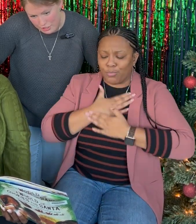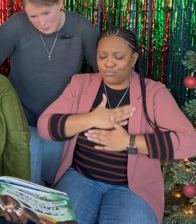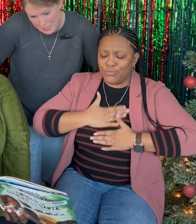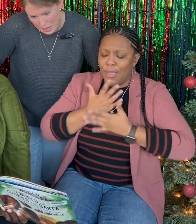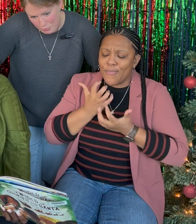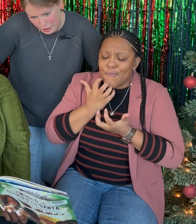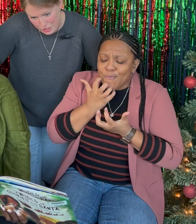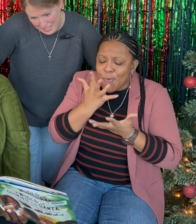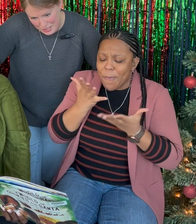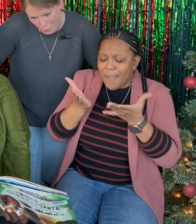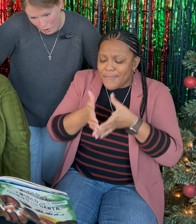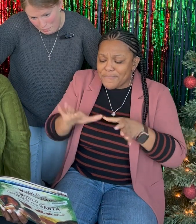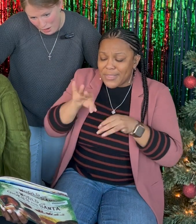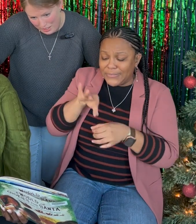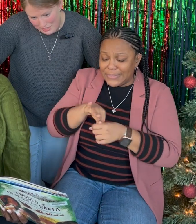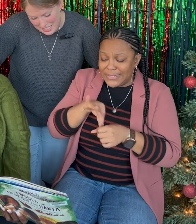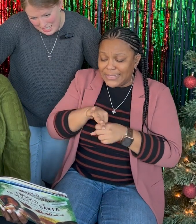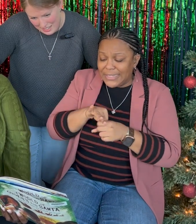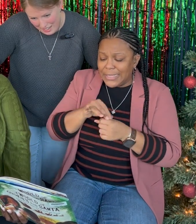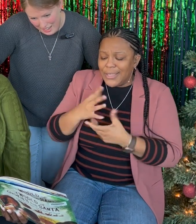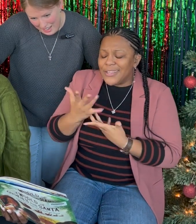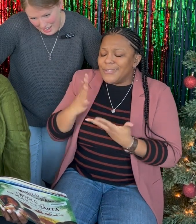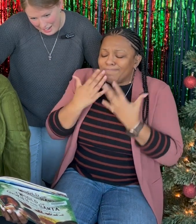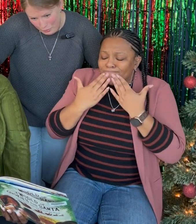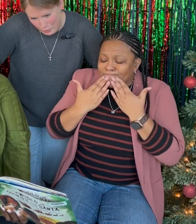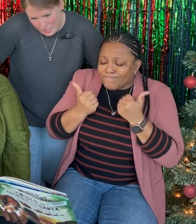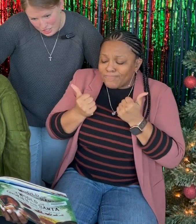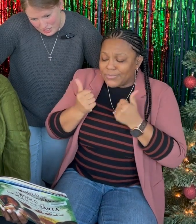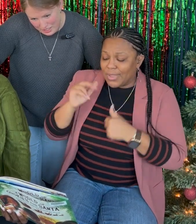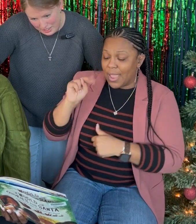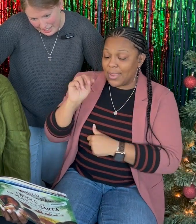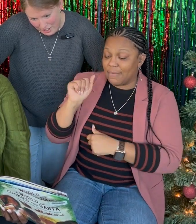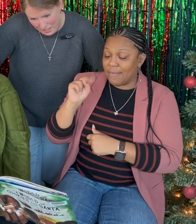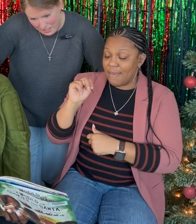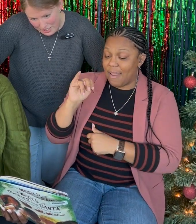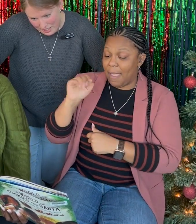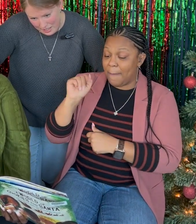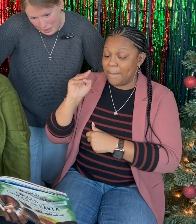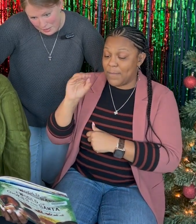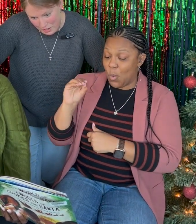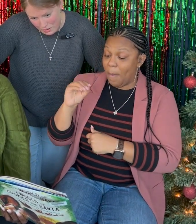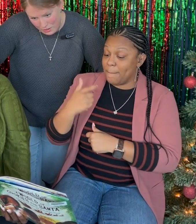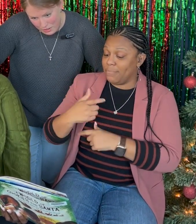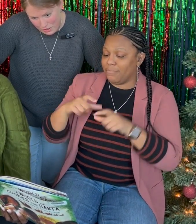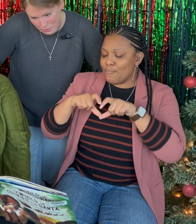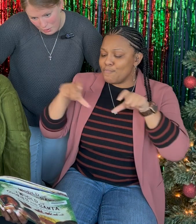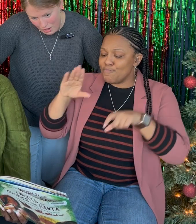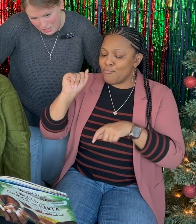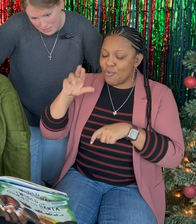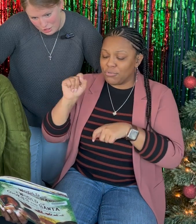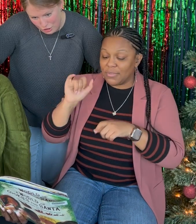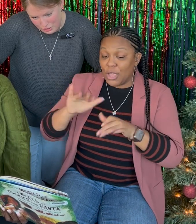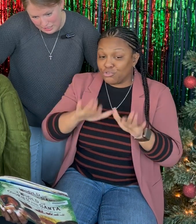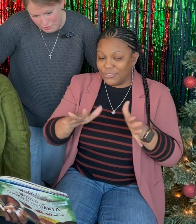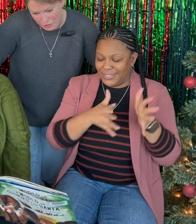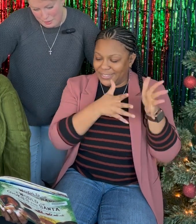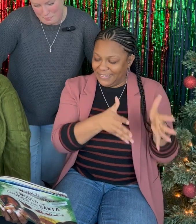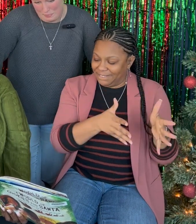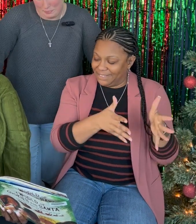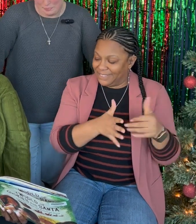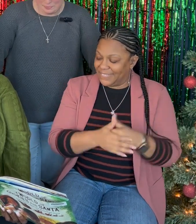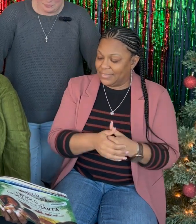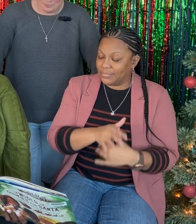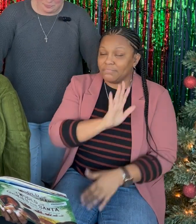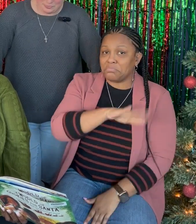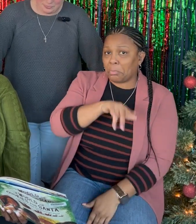Father Christmas appreciates the warm pot of tea and rich, layered nanamio bars the children leave for him.